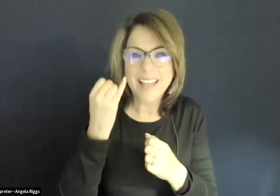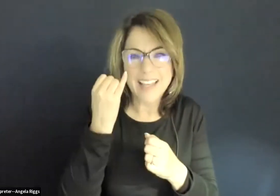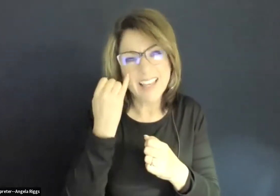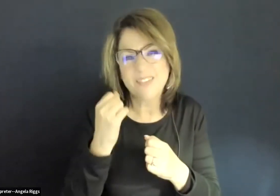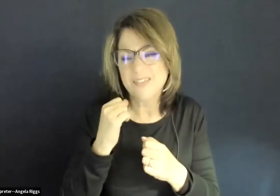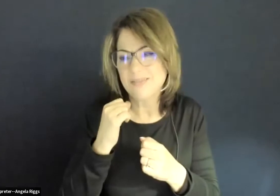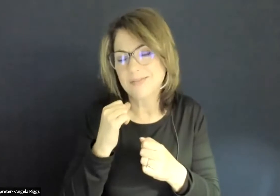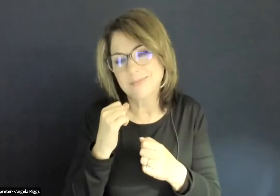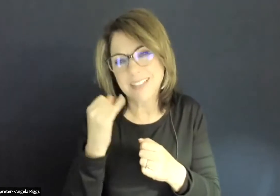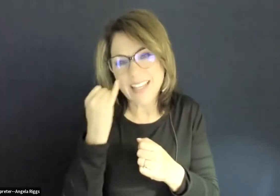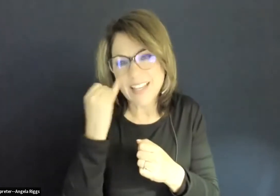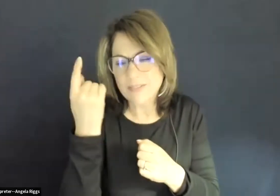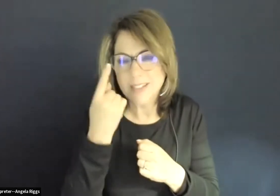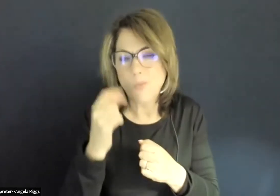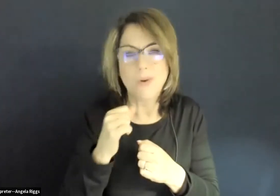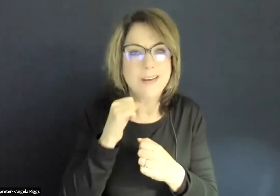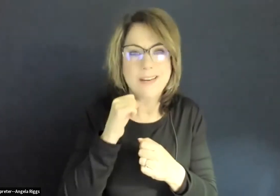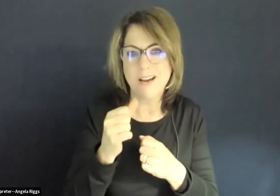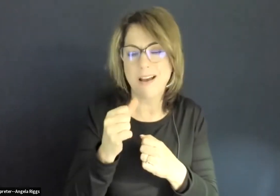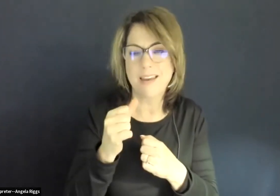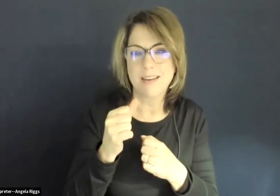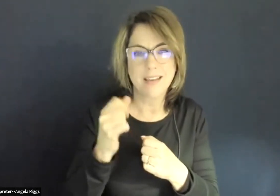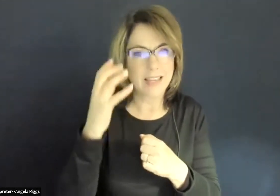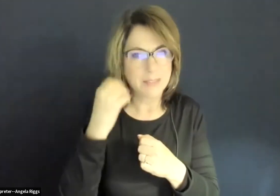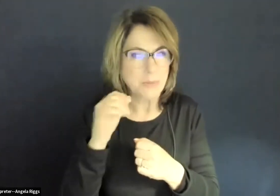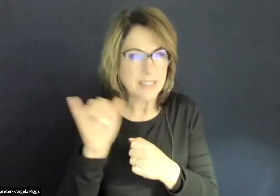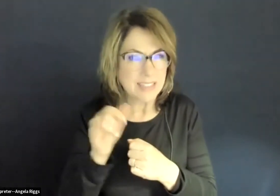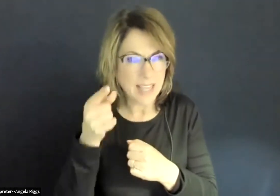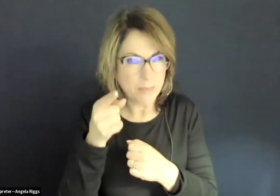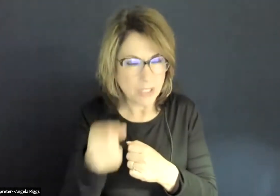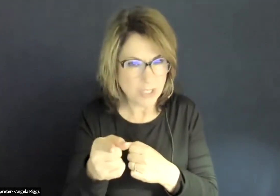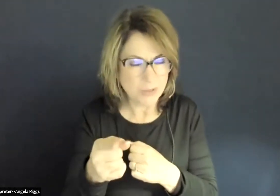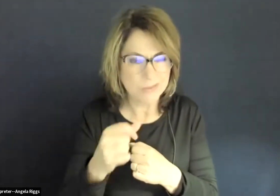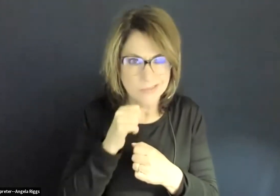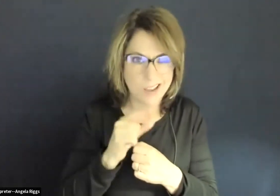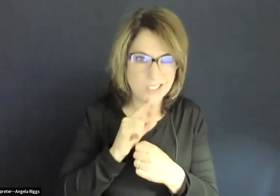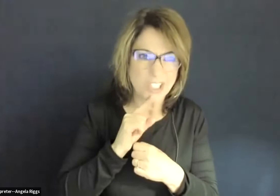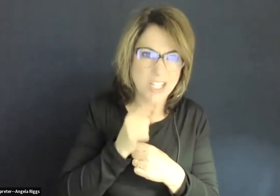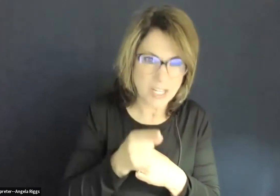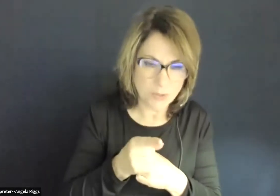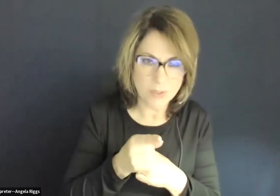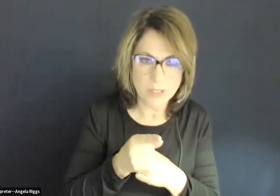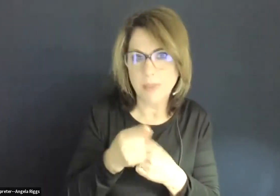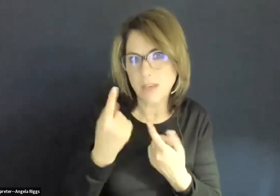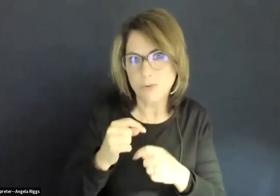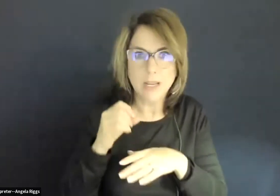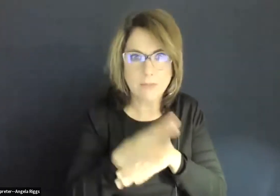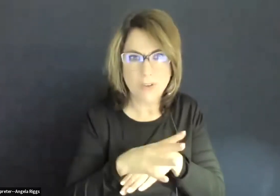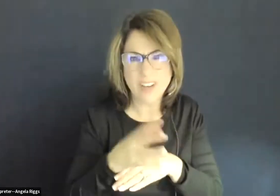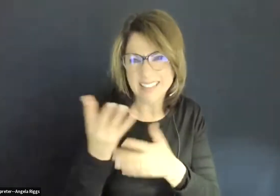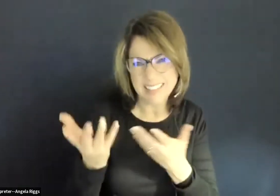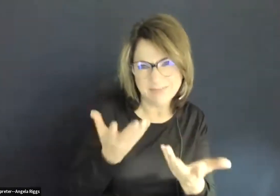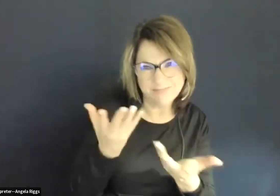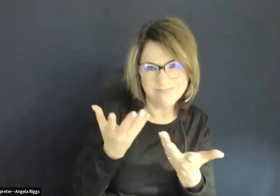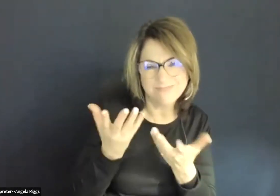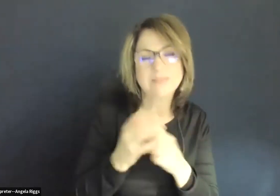when someone who hasn't lived the same experience as you tries to give you advice on how to deal with it. Yeah.